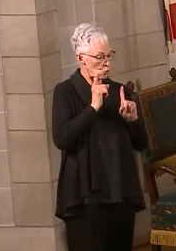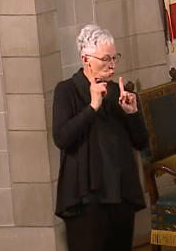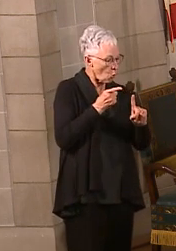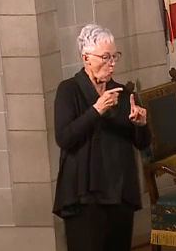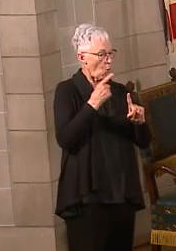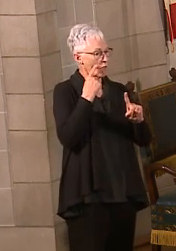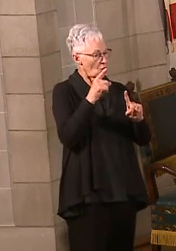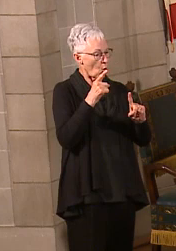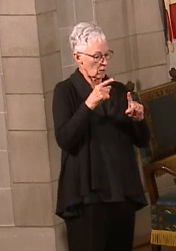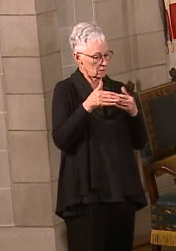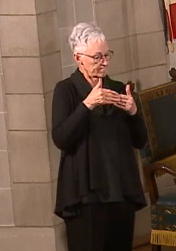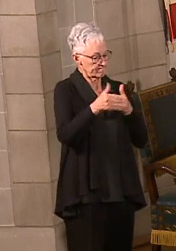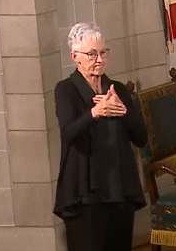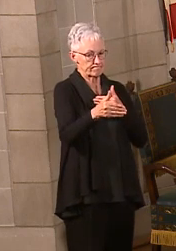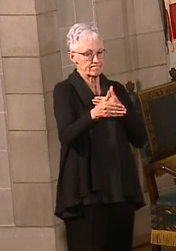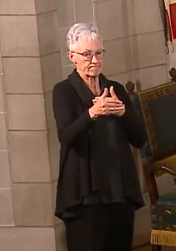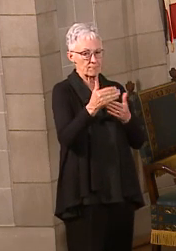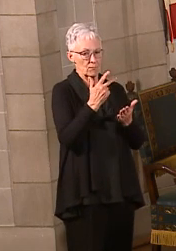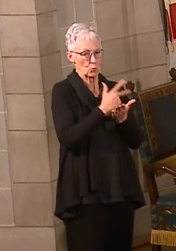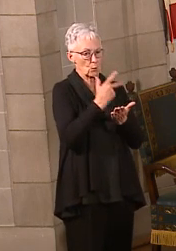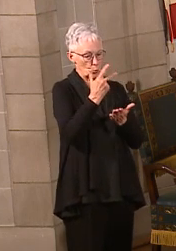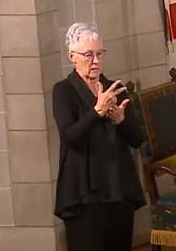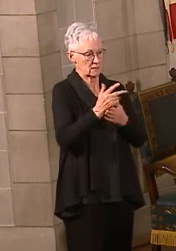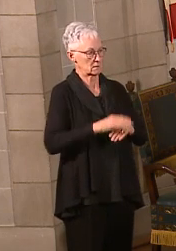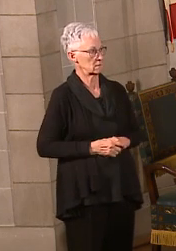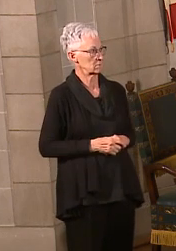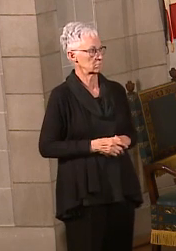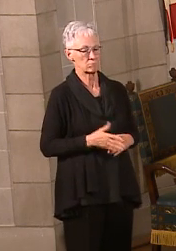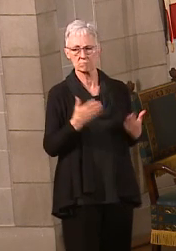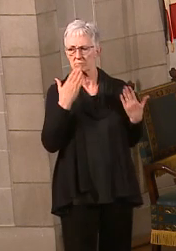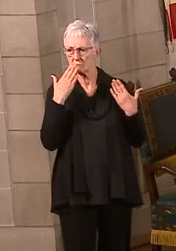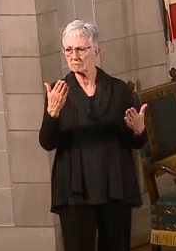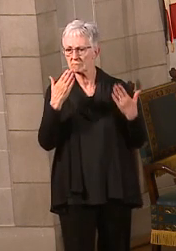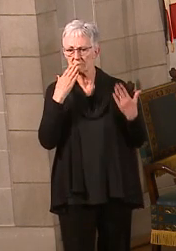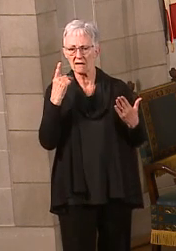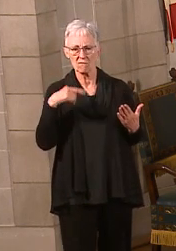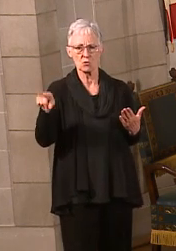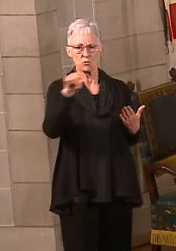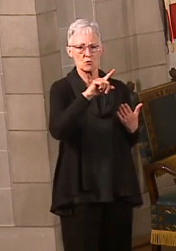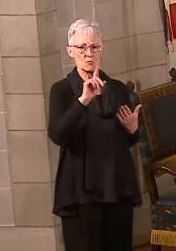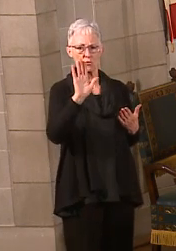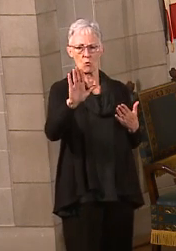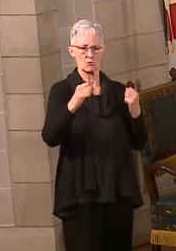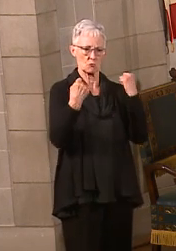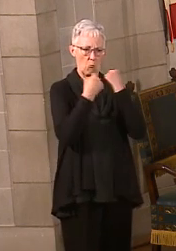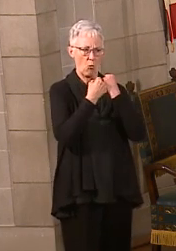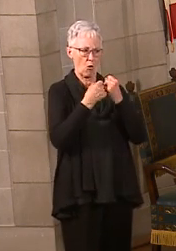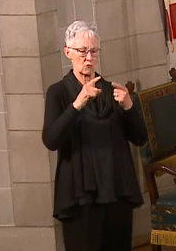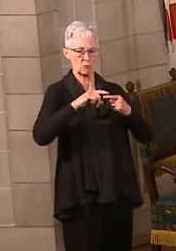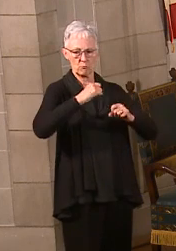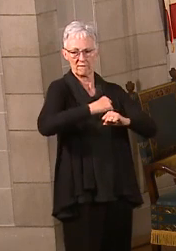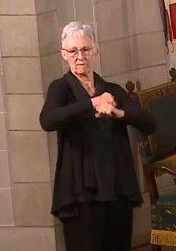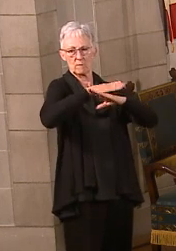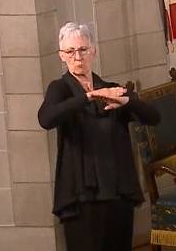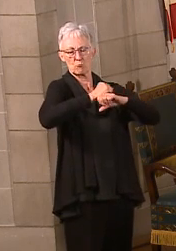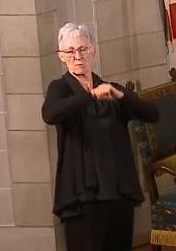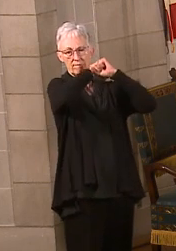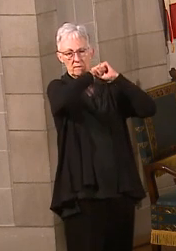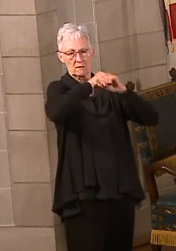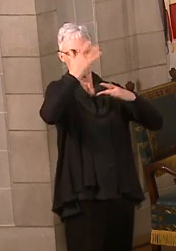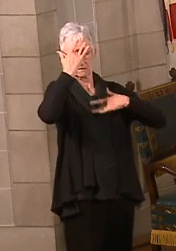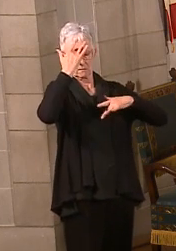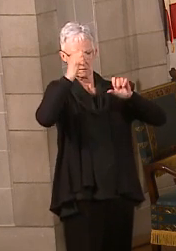state. So thanks again to all the Nebraskans who are working so hard to prevent the spread of virus here in our state. And we will see you all back here again